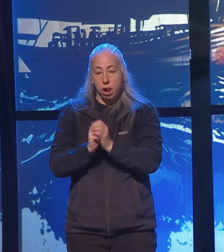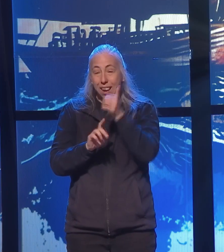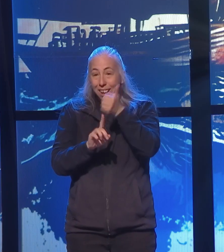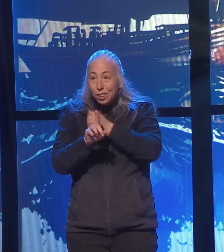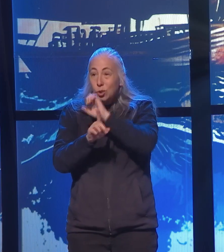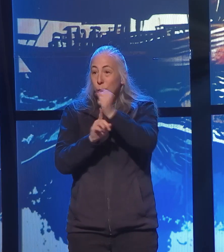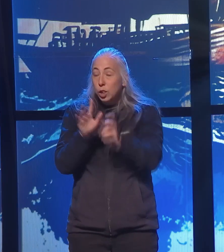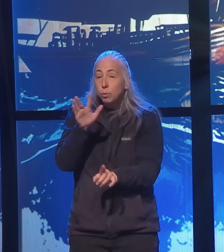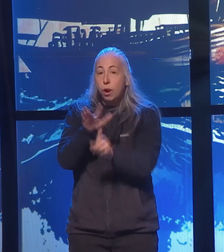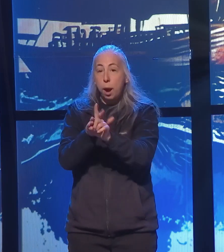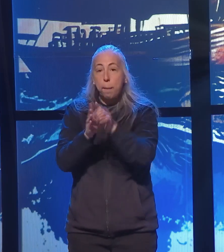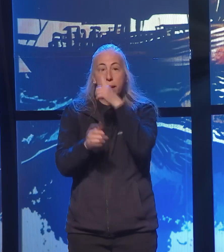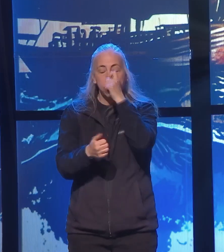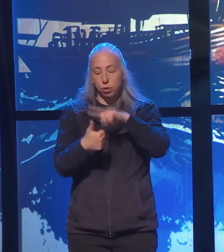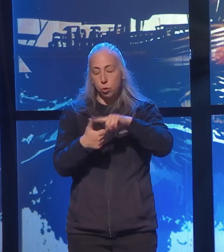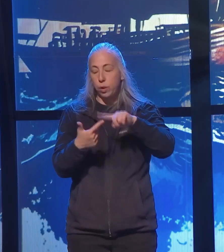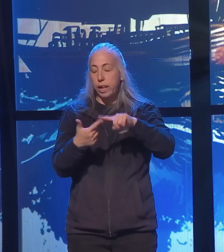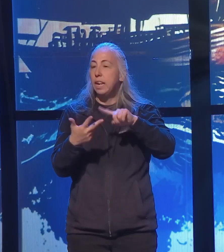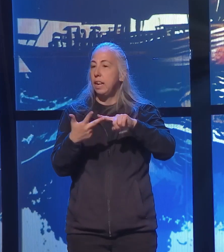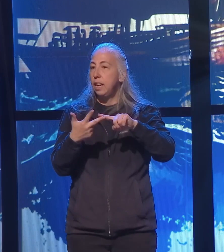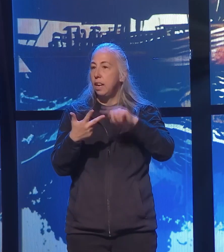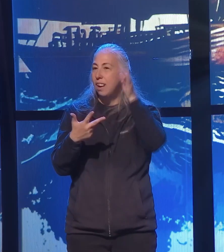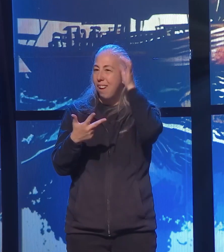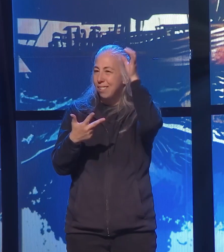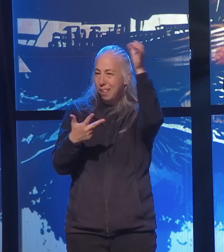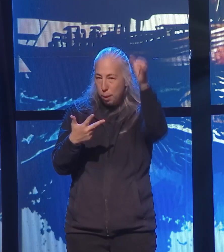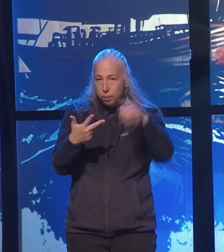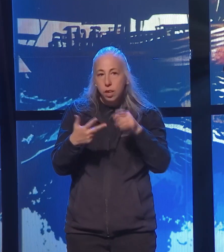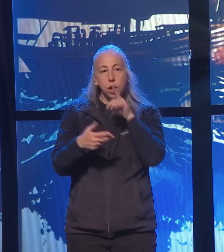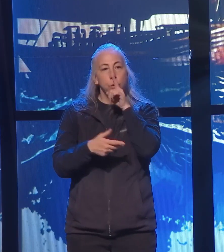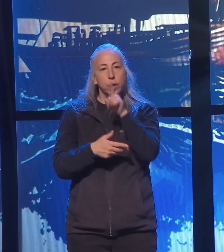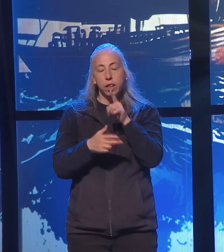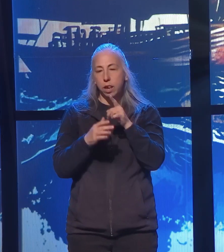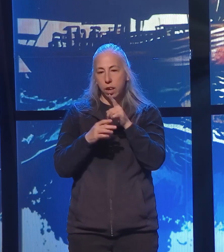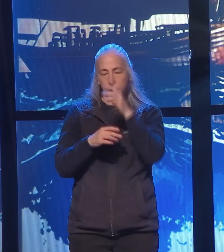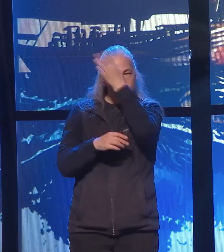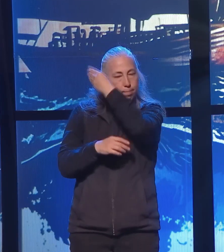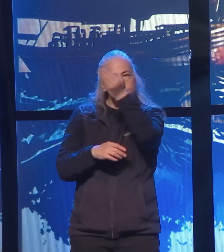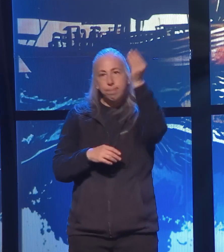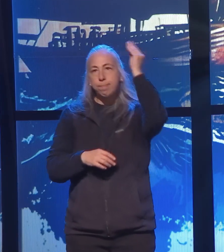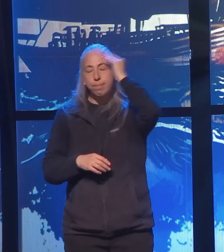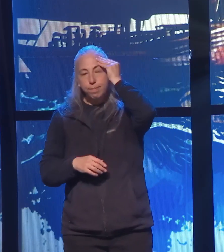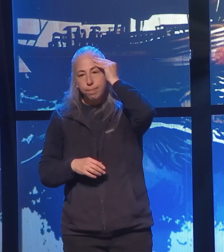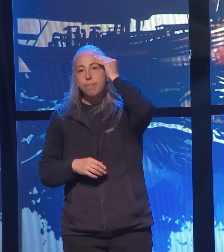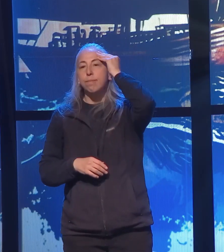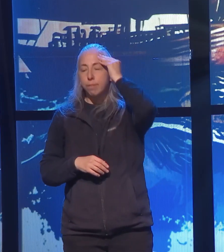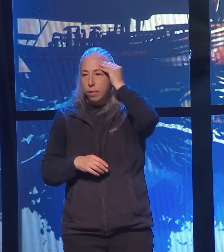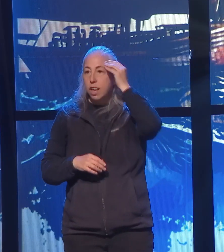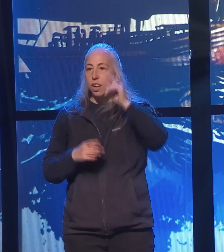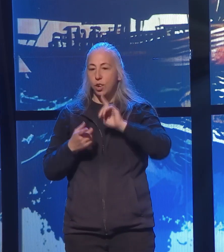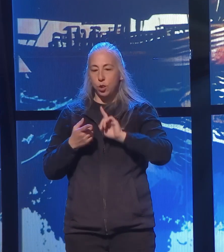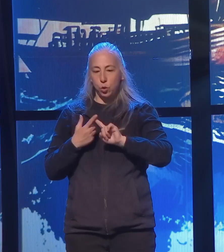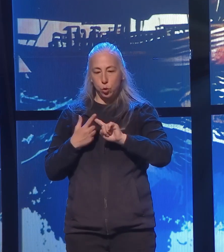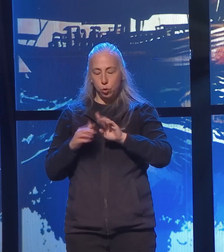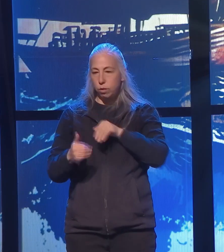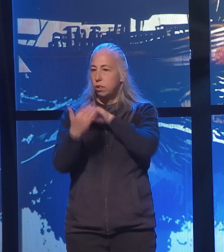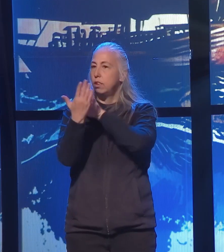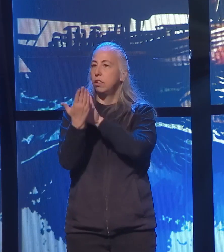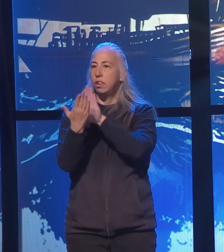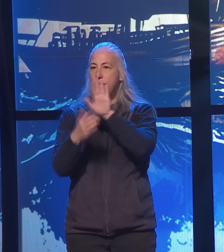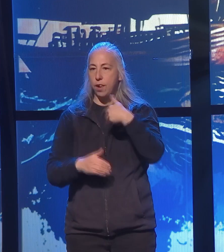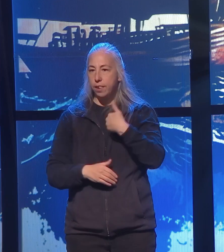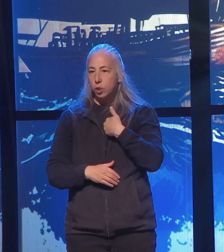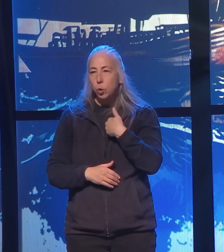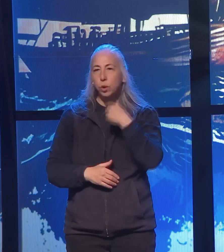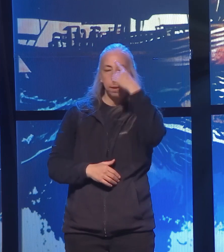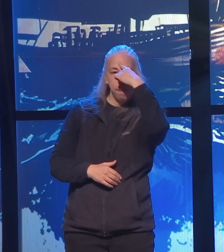talks about three concepts, right? It pushes three concepts to the front of our minds, to the front of our souls, right? And these really